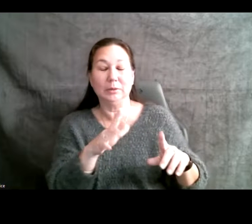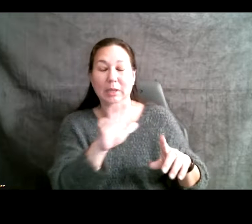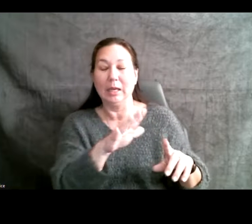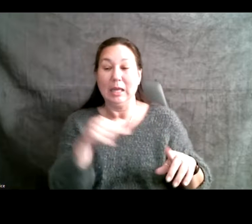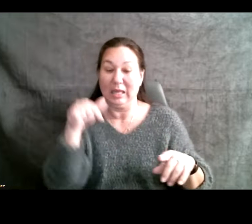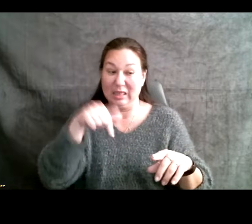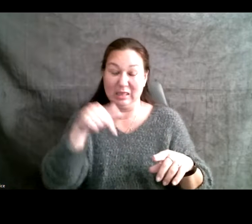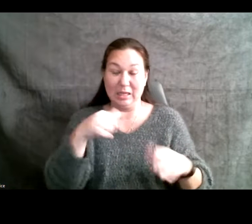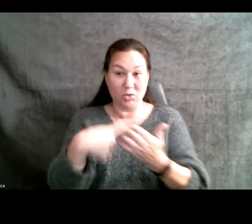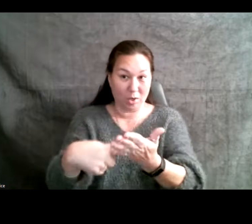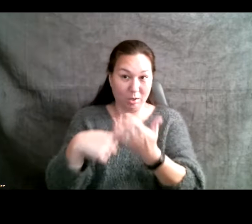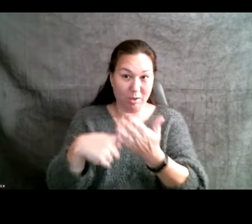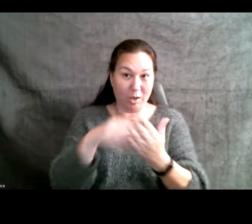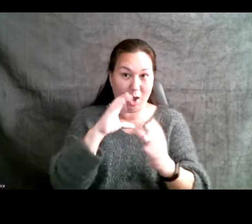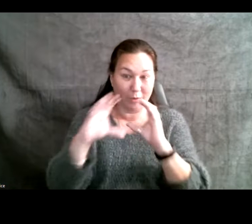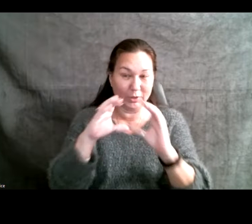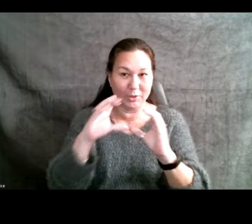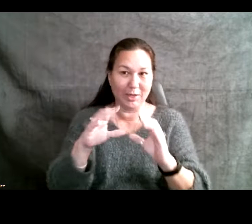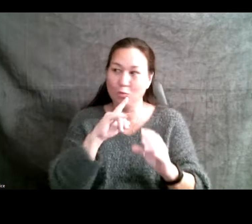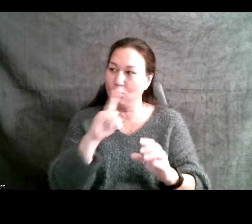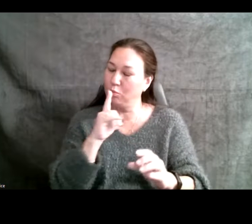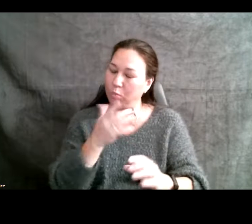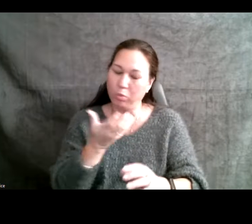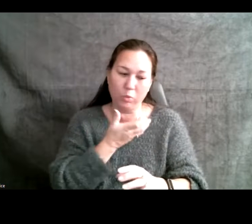this short conversation today.